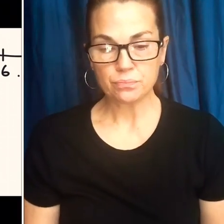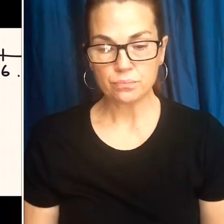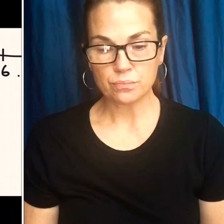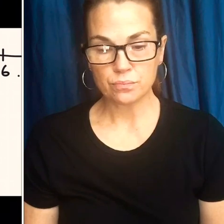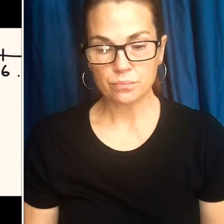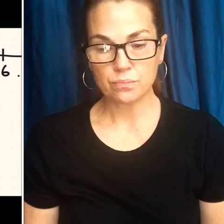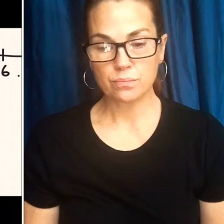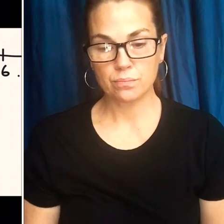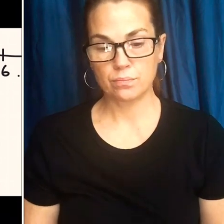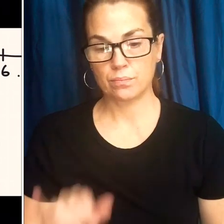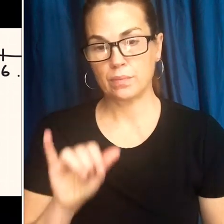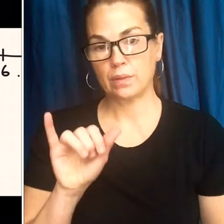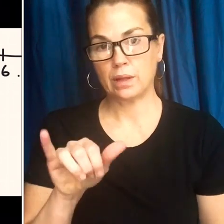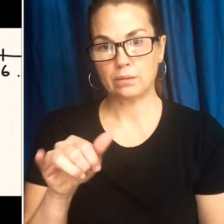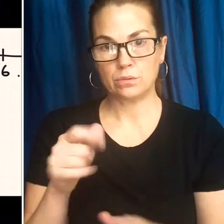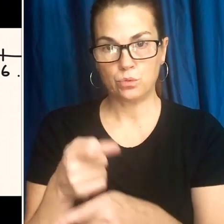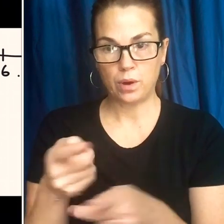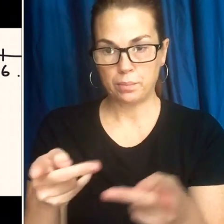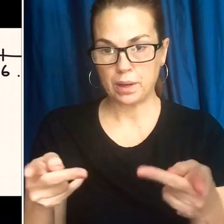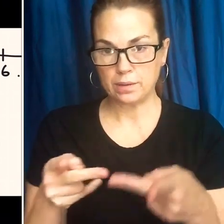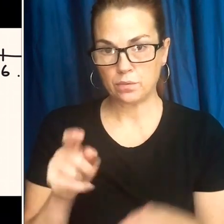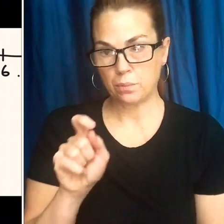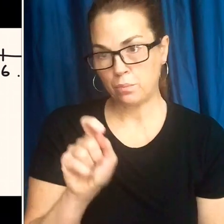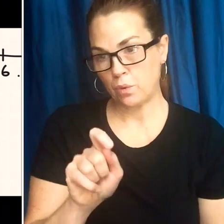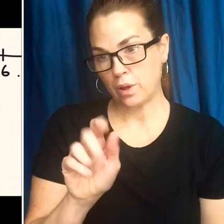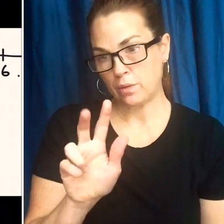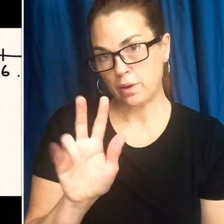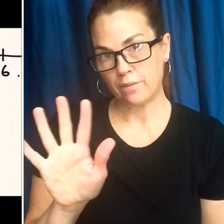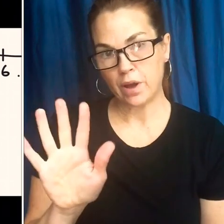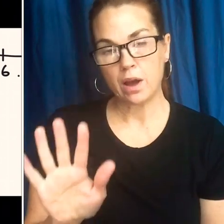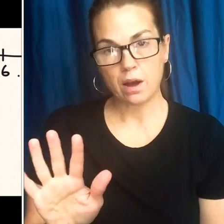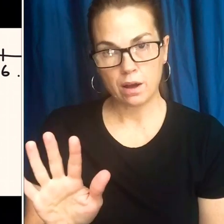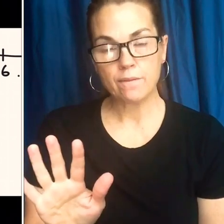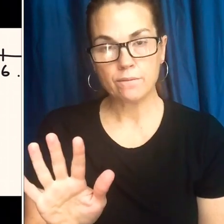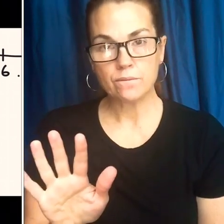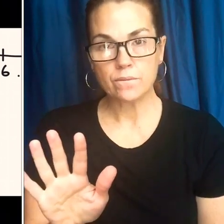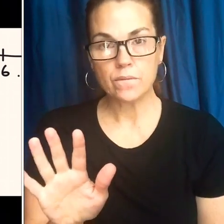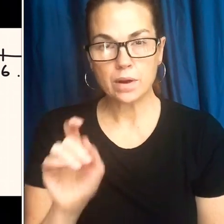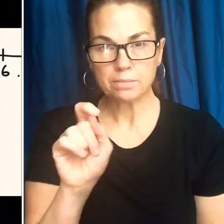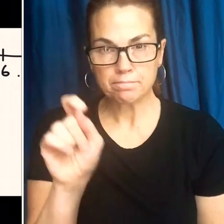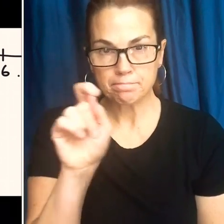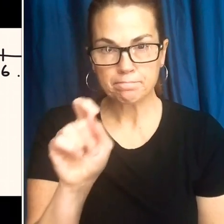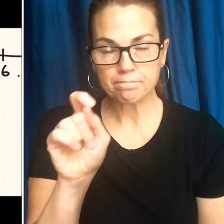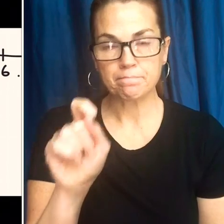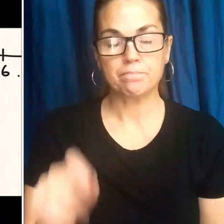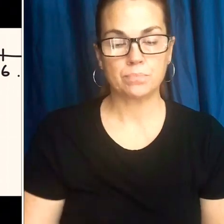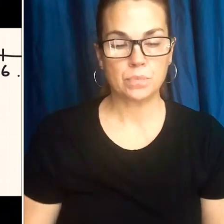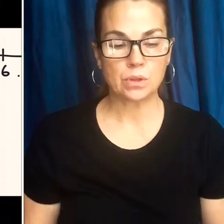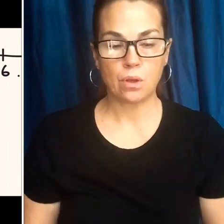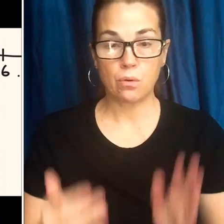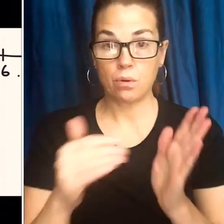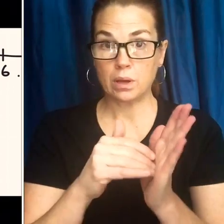clearly see 35/100 is greater than 25/100 since it is further to the right on the number